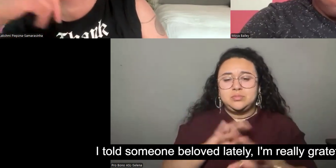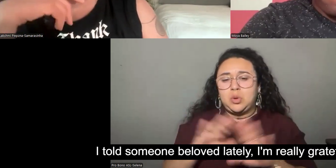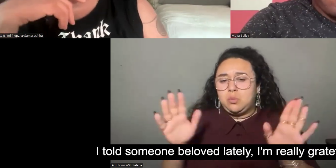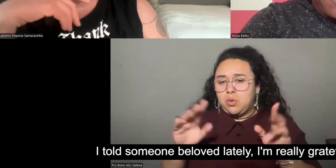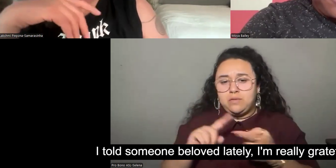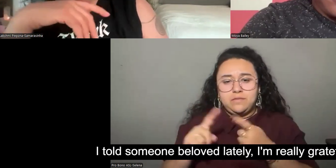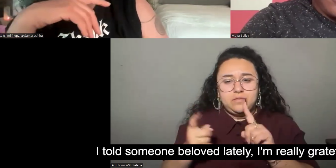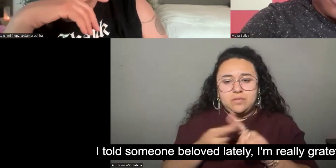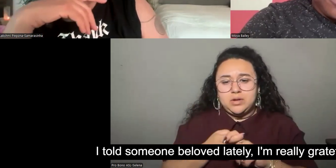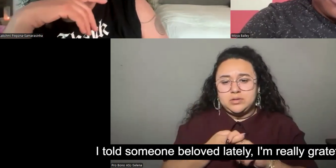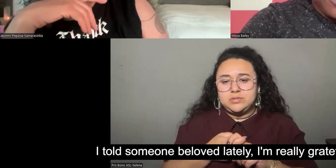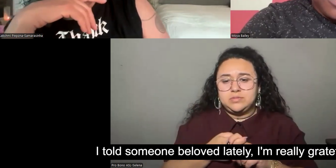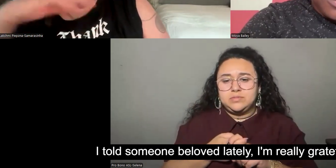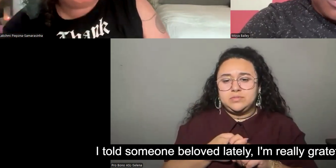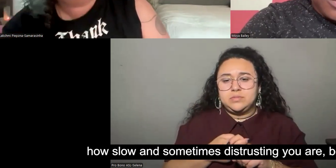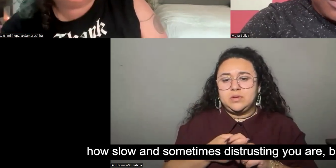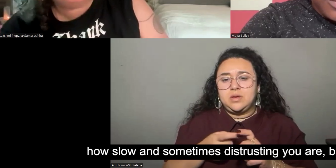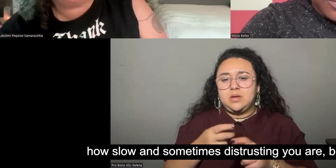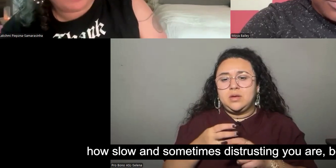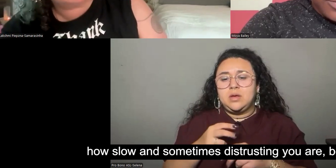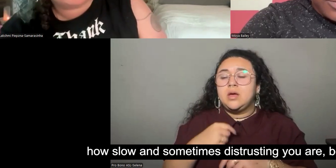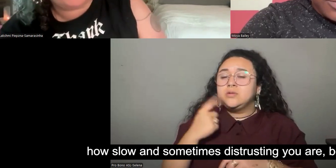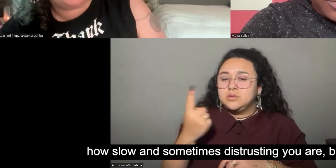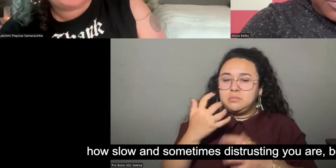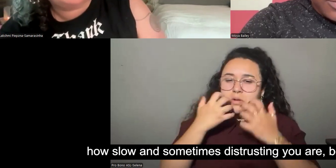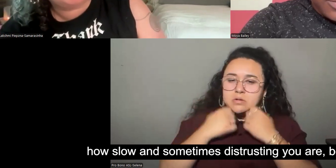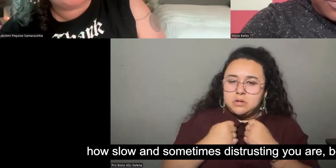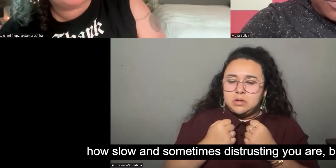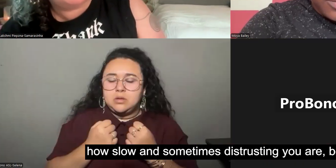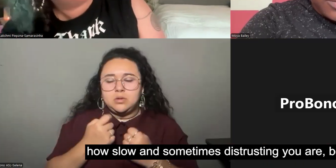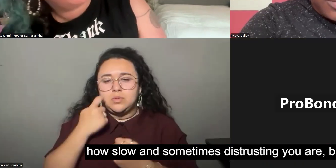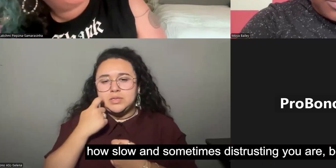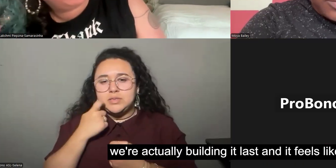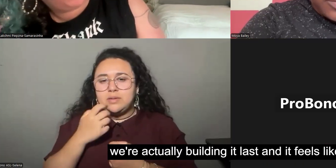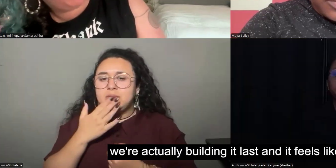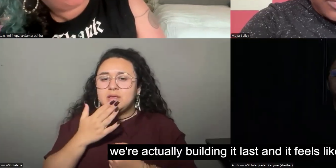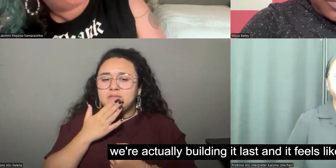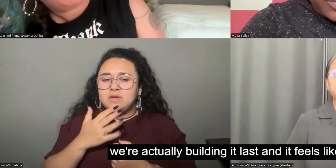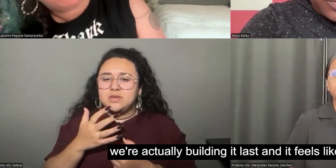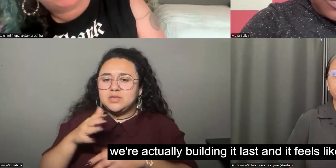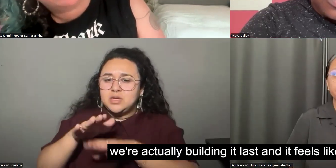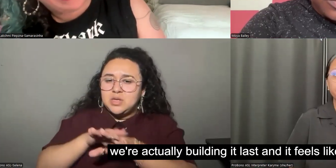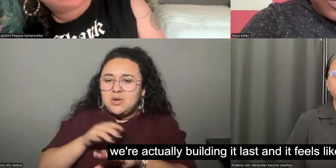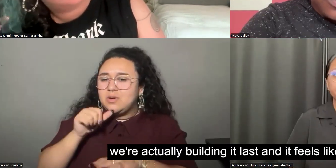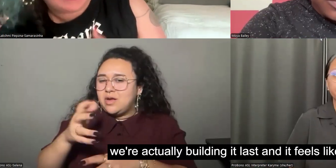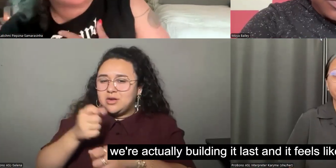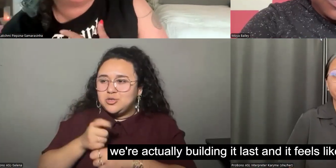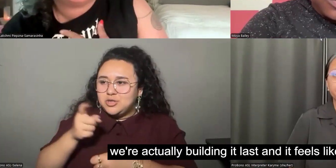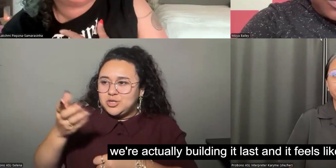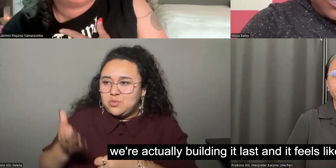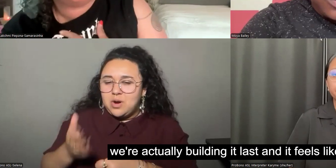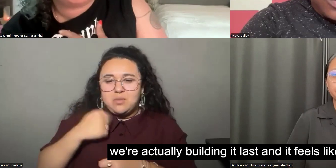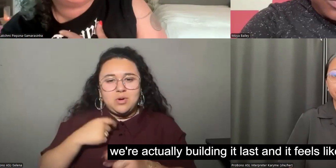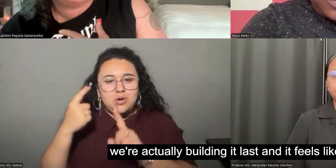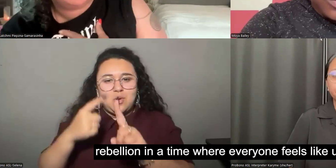told someone beloved lately, I'm really grateful for how slow and sometimes distrusting you are because we're actually building the last and it actually